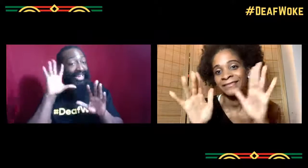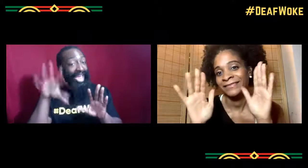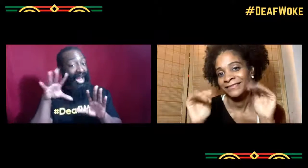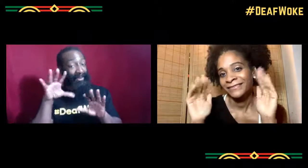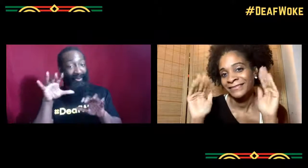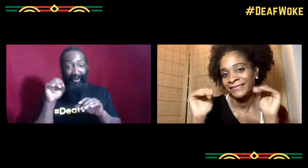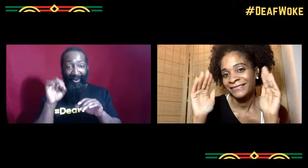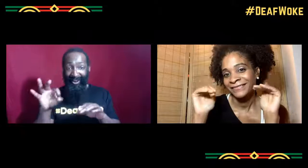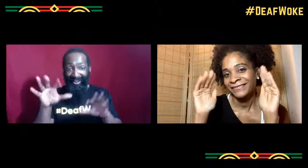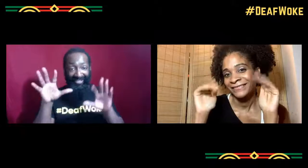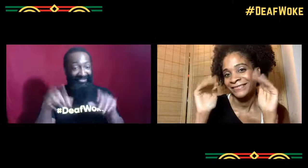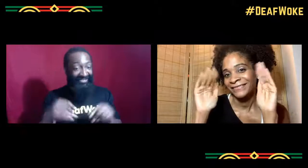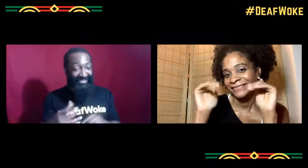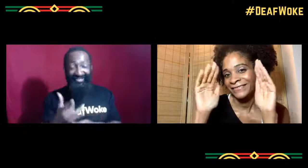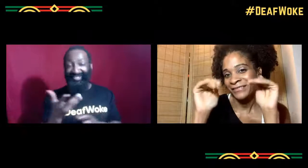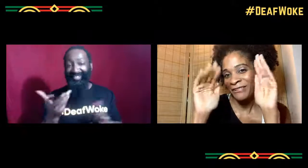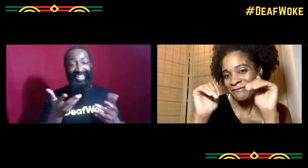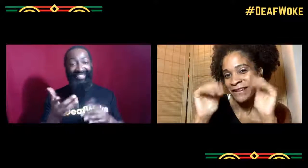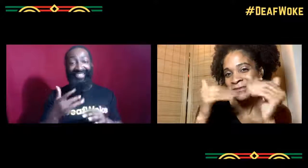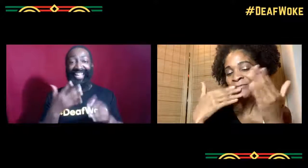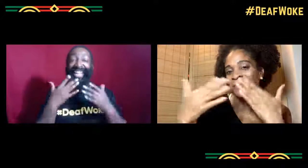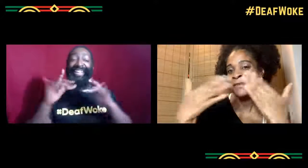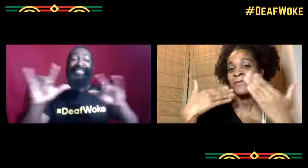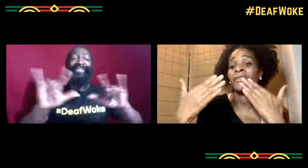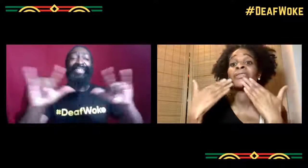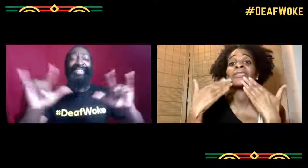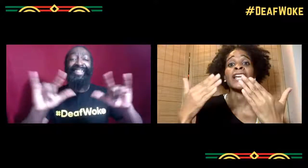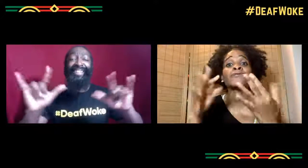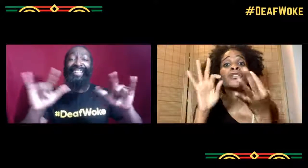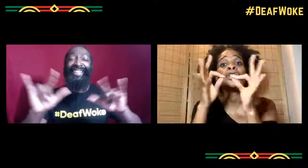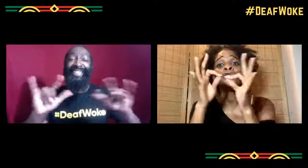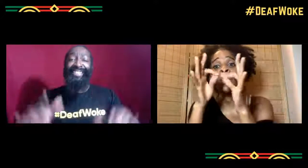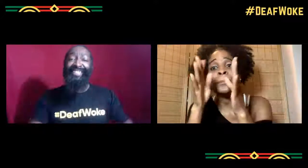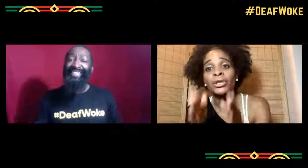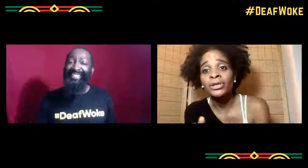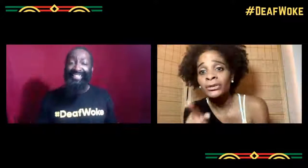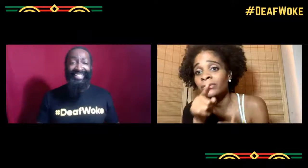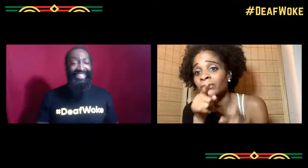Okay, I'm gonna let you go. So you can go ahead and